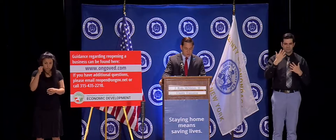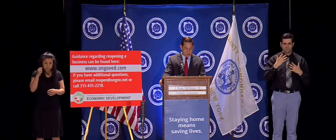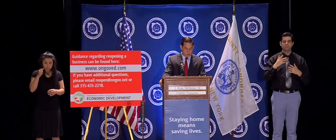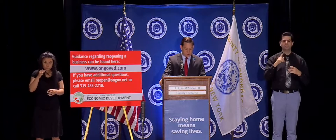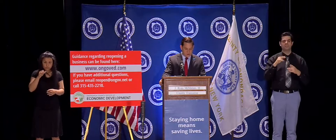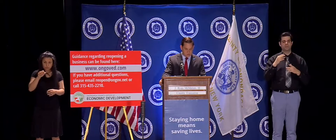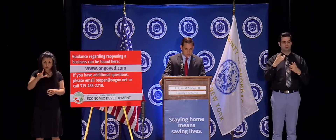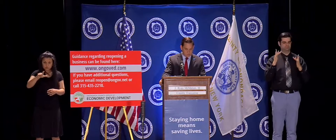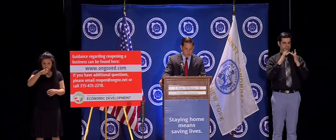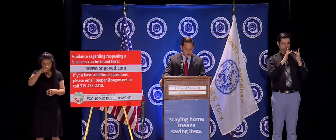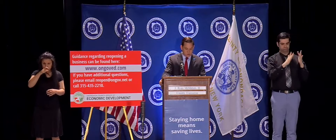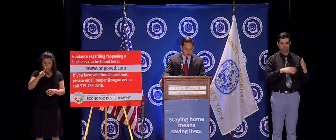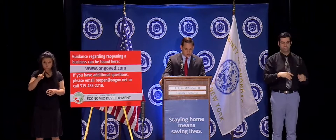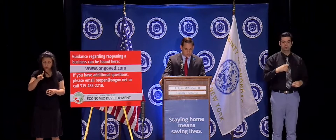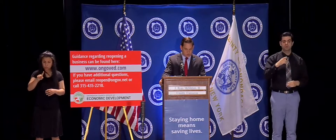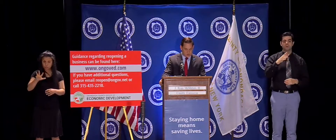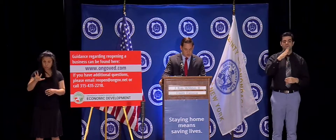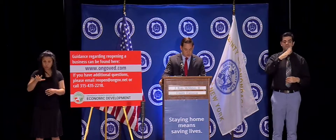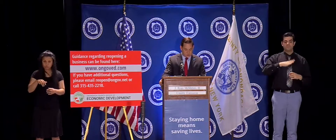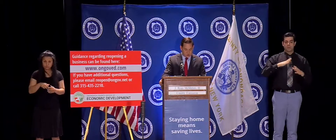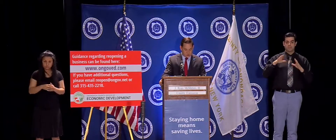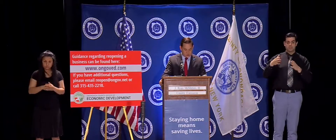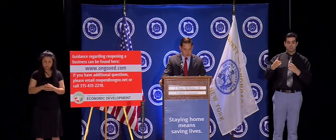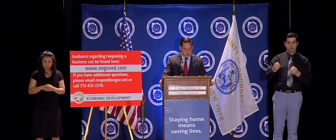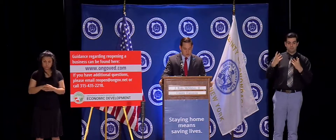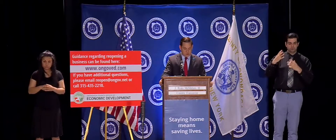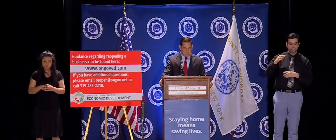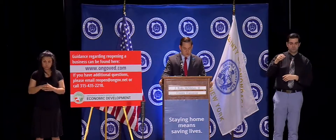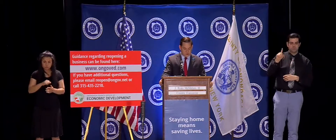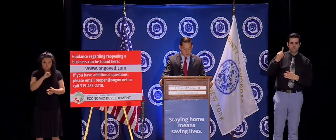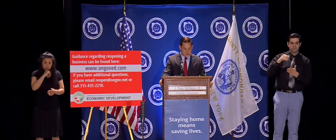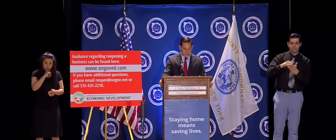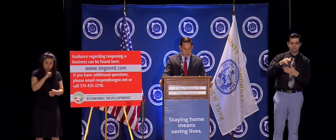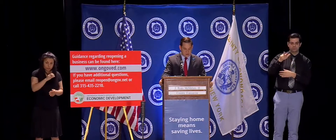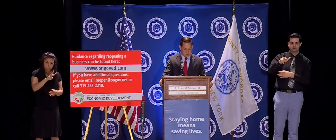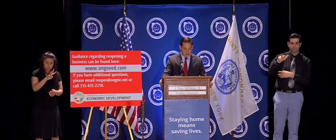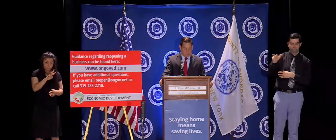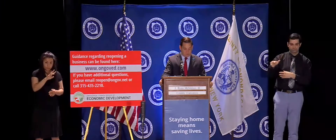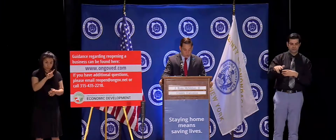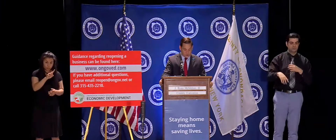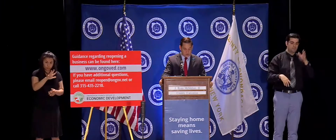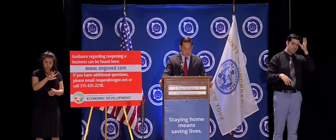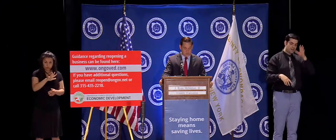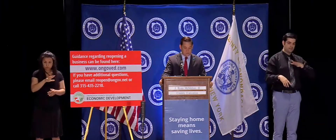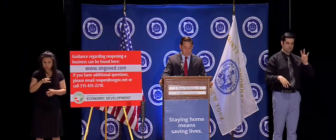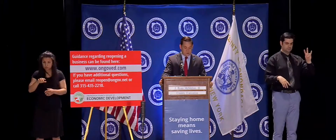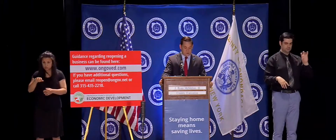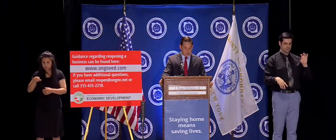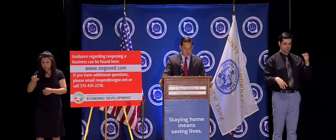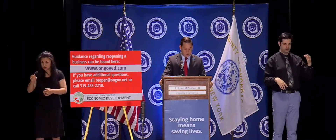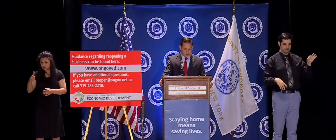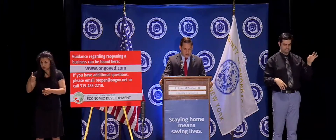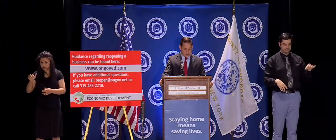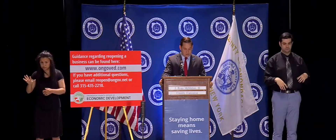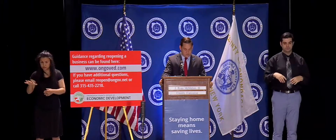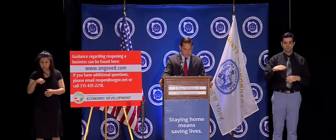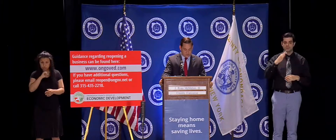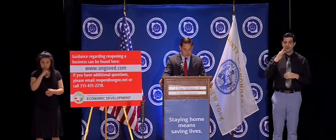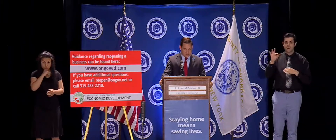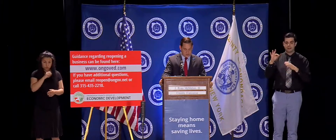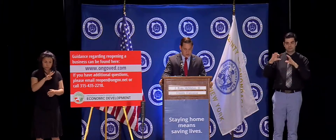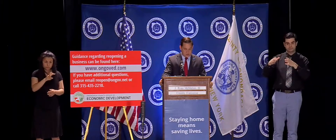280 in their 20s, 214 in their 30s, 216 in their 40s, 279